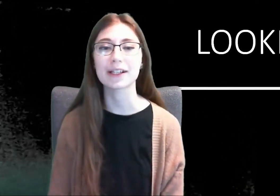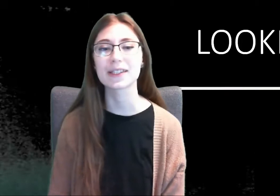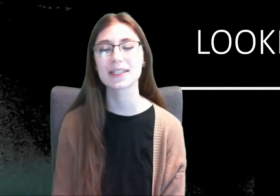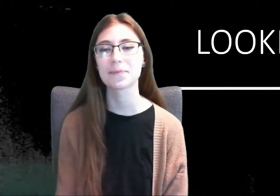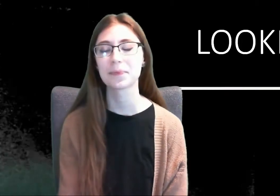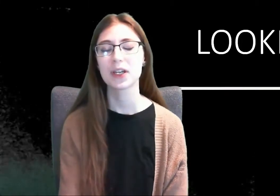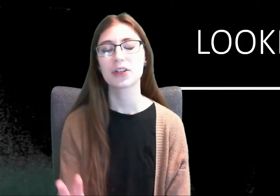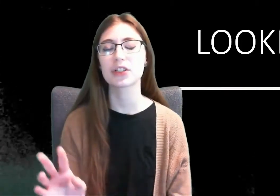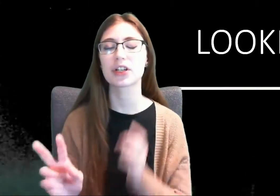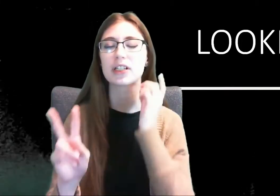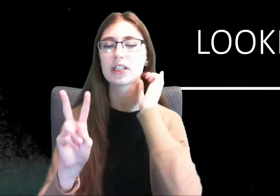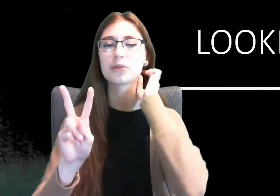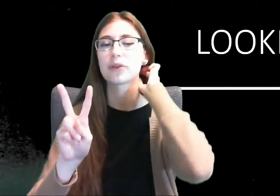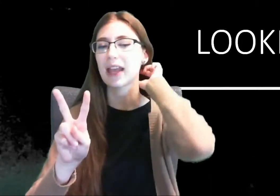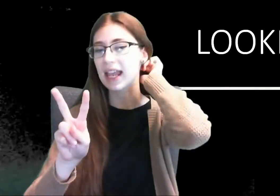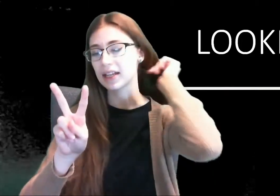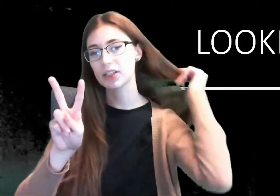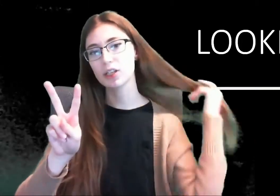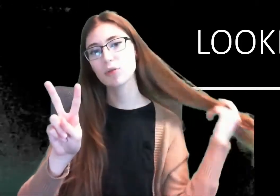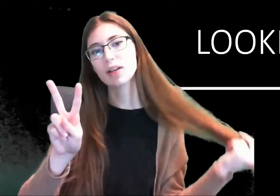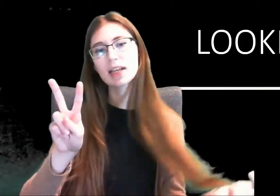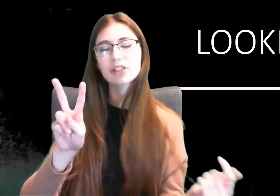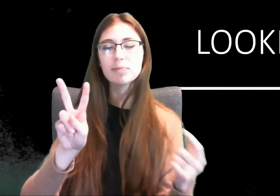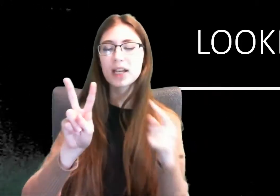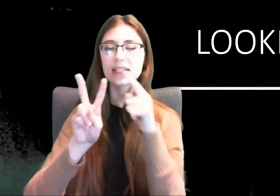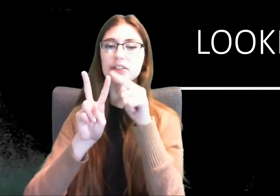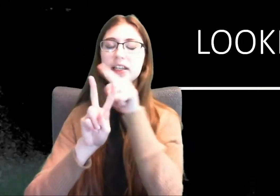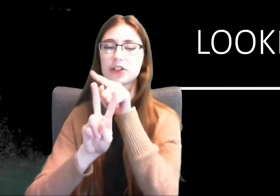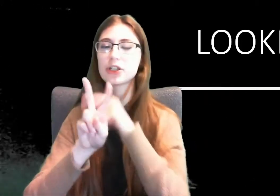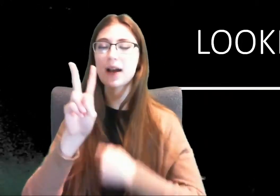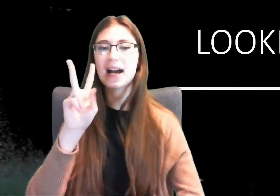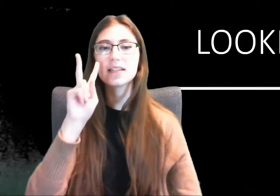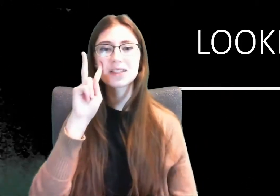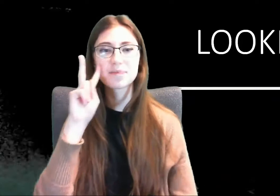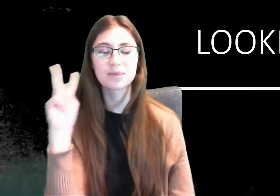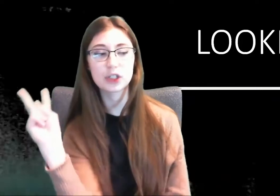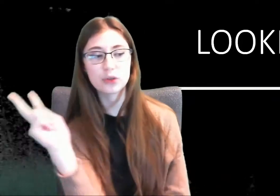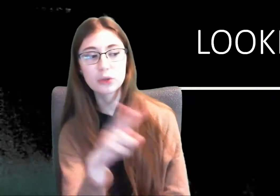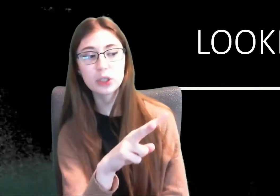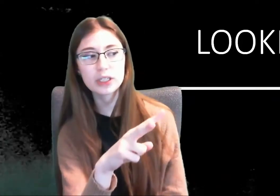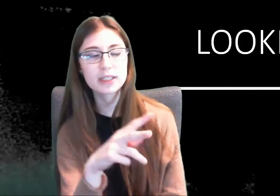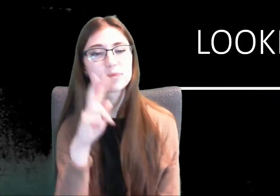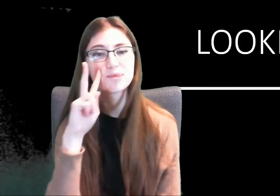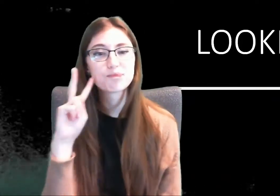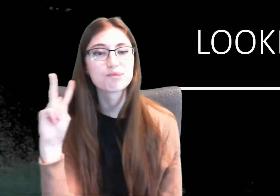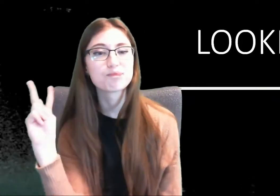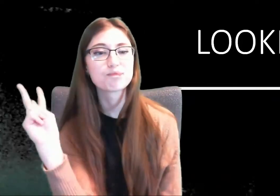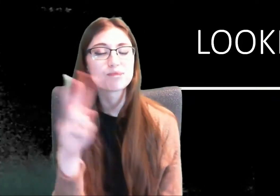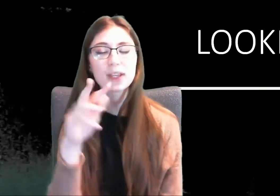Looked. So you're going to do a 2 hand shape. These are like your 2 eyes. You could do looked. Kind